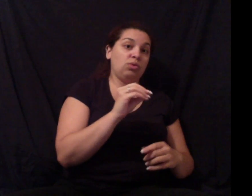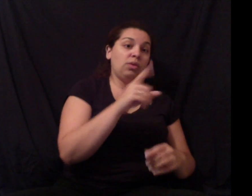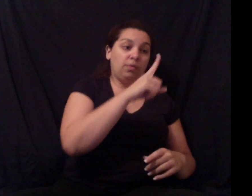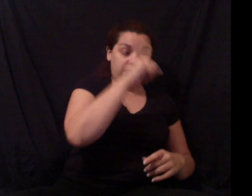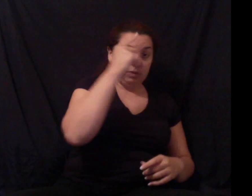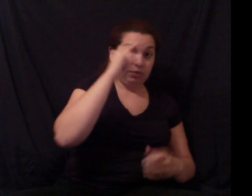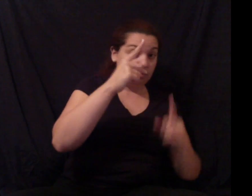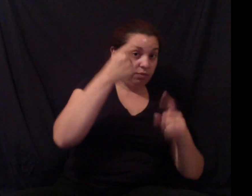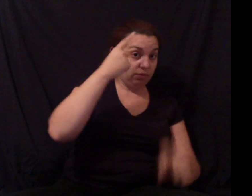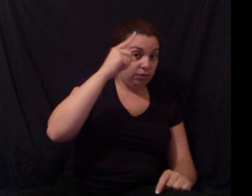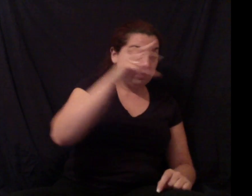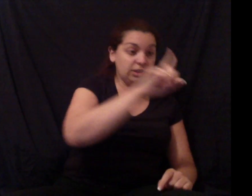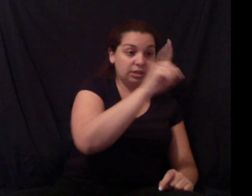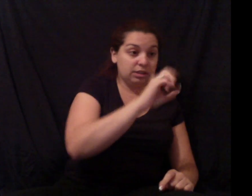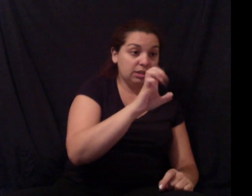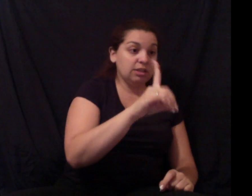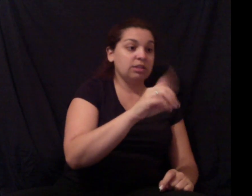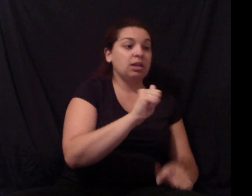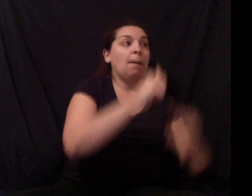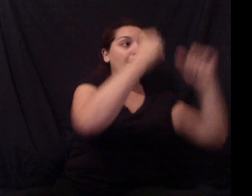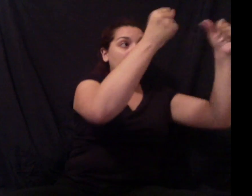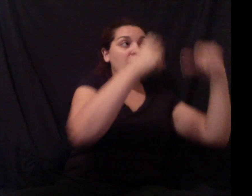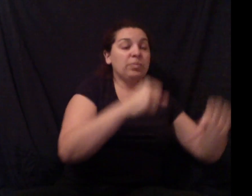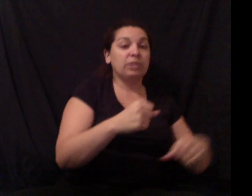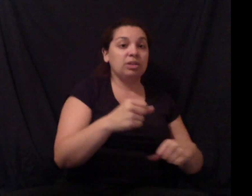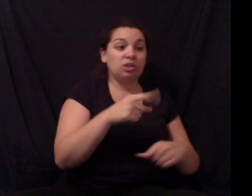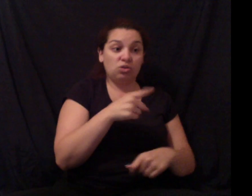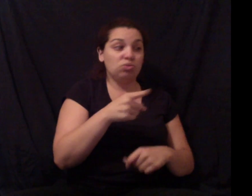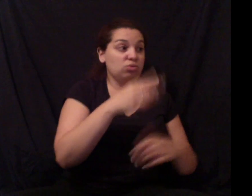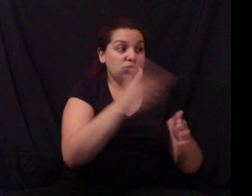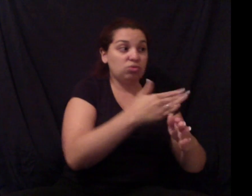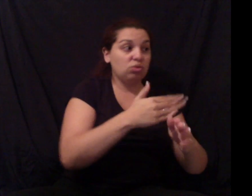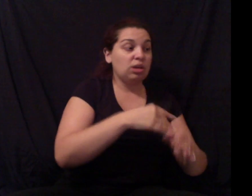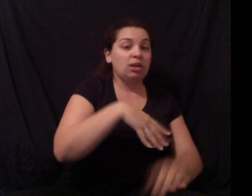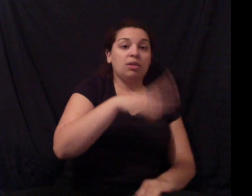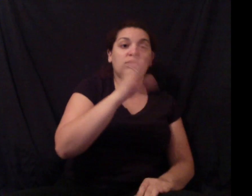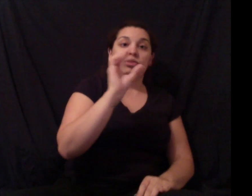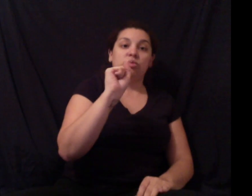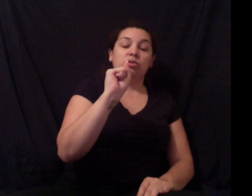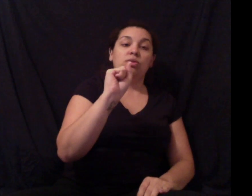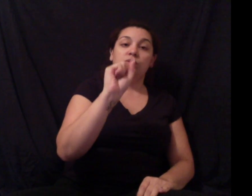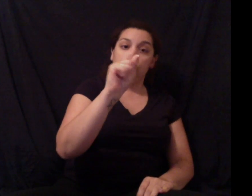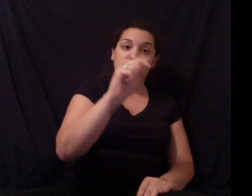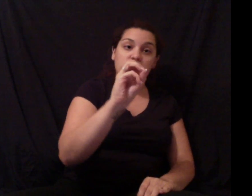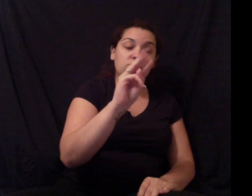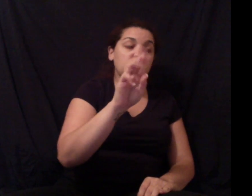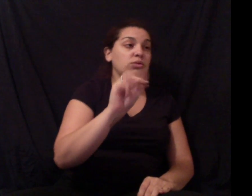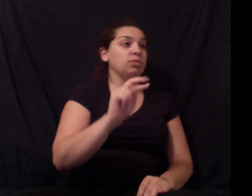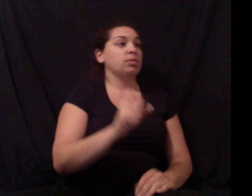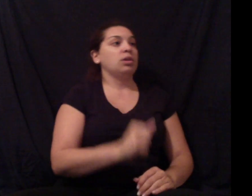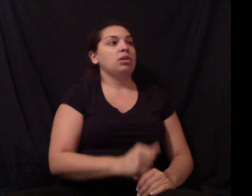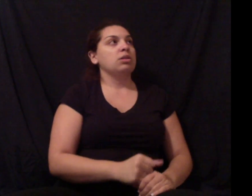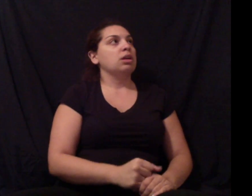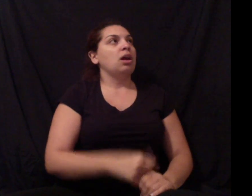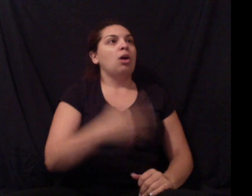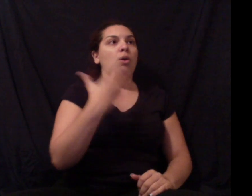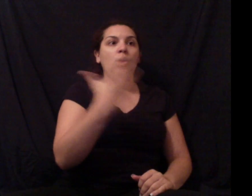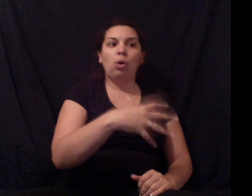Song of Storms. And it had just gotten so much exposure from that. So like, I think my YouTube channel went from